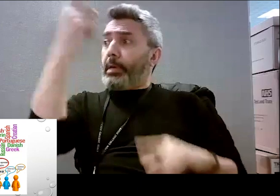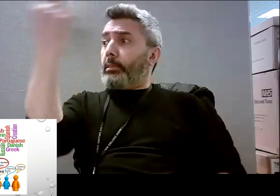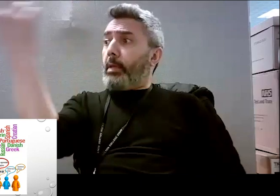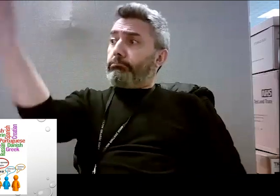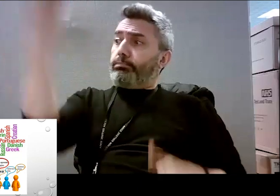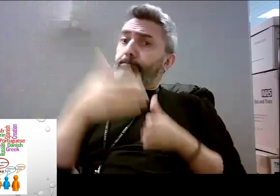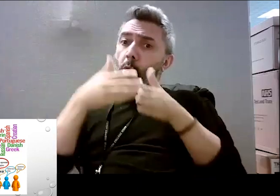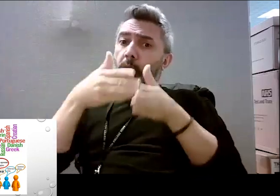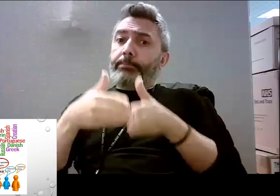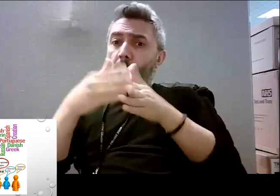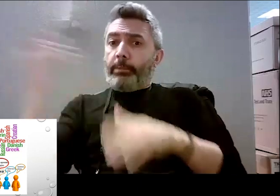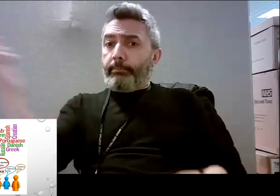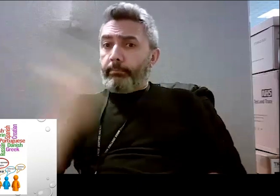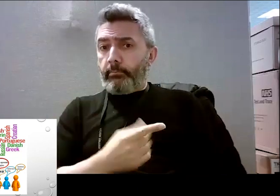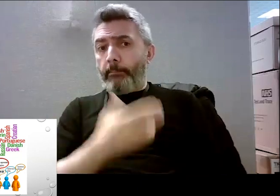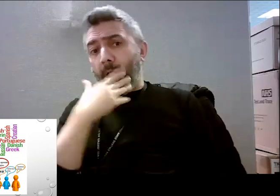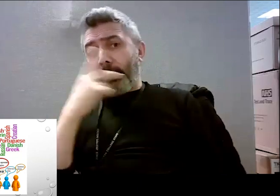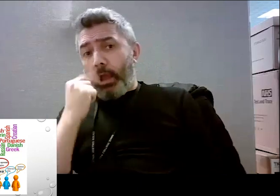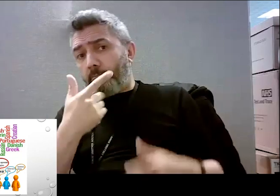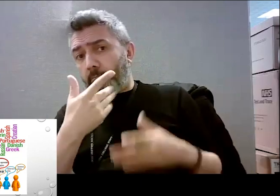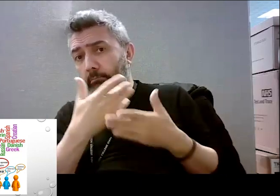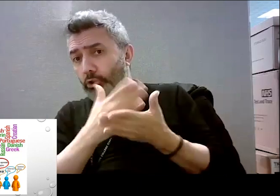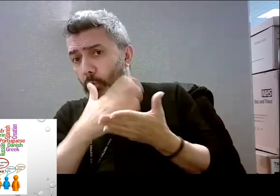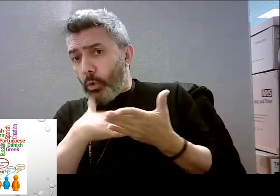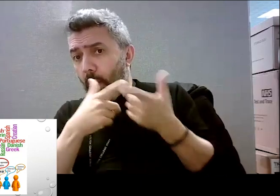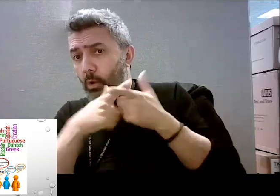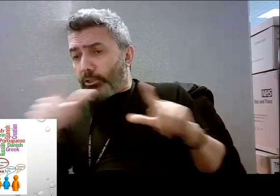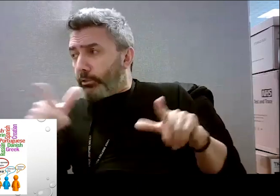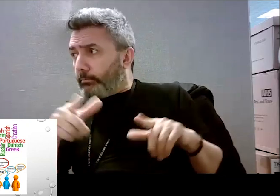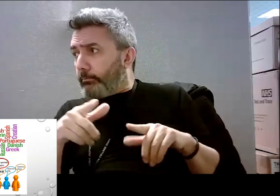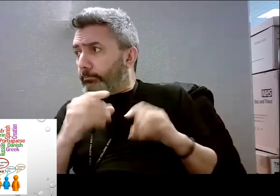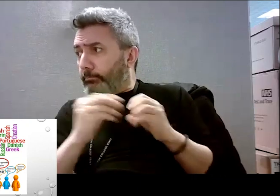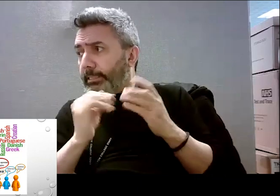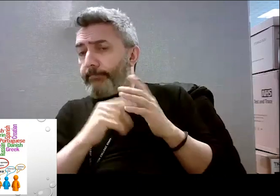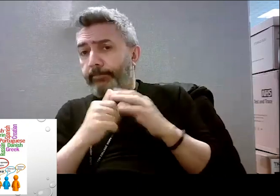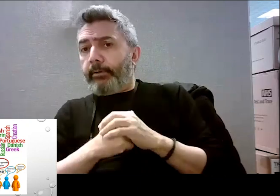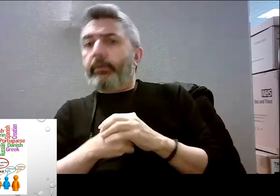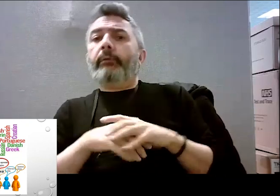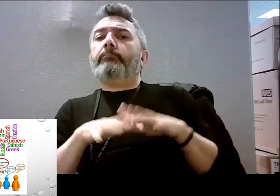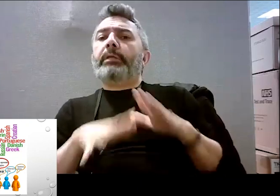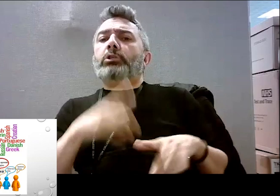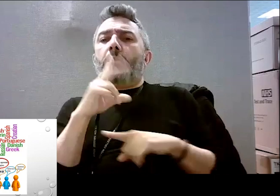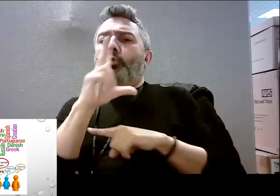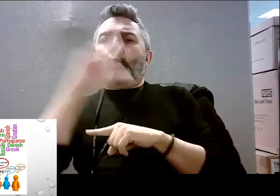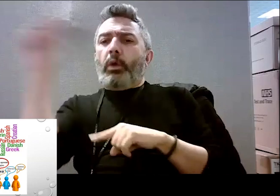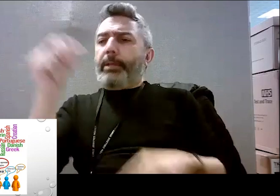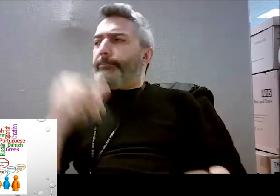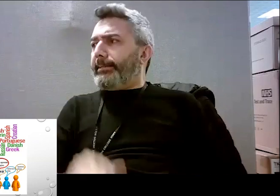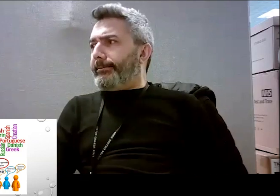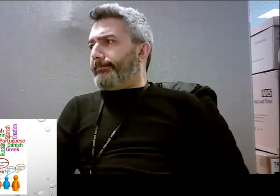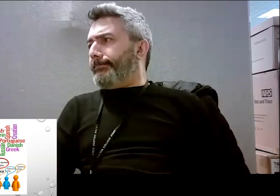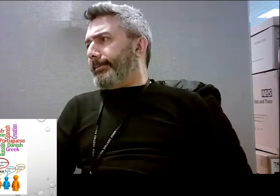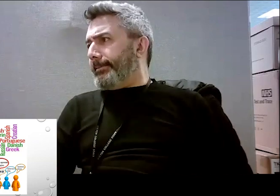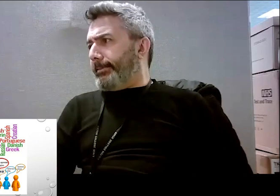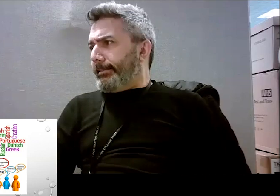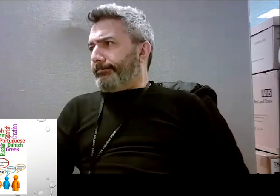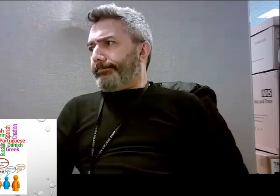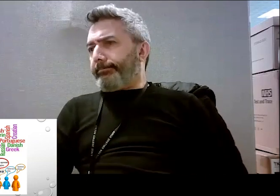Sign Language. The reason is, a few centuries ago, man came from America asking for